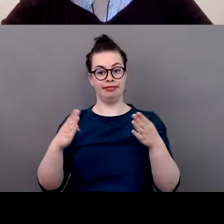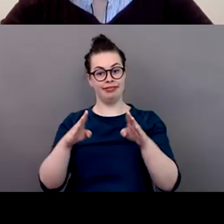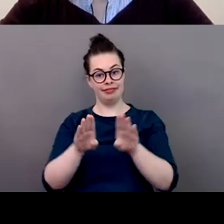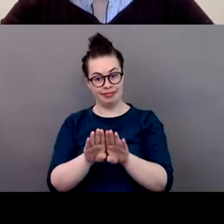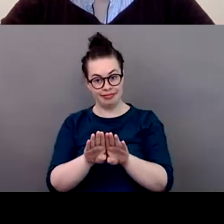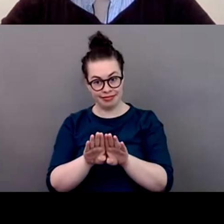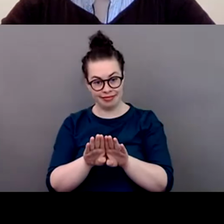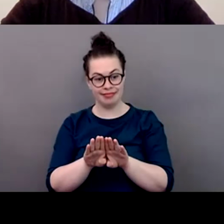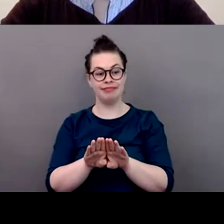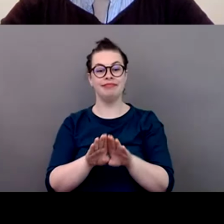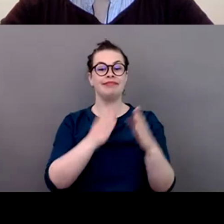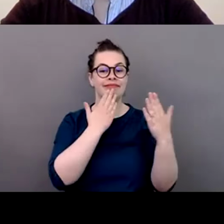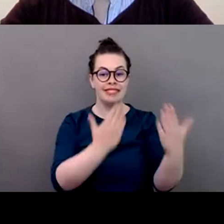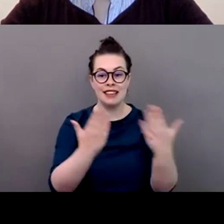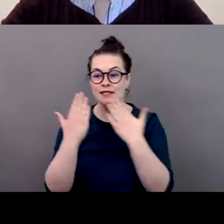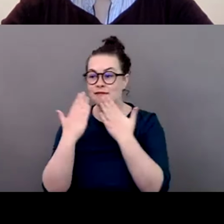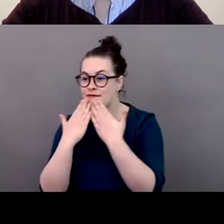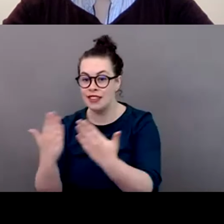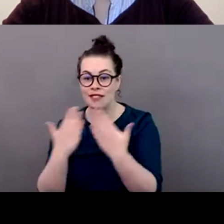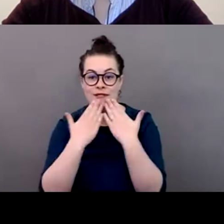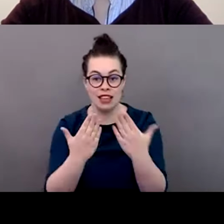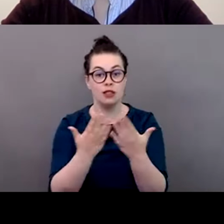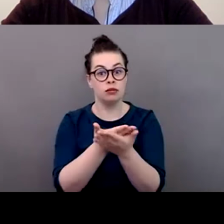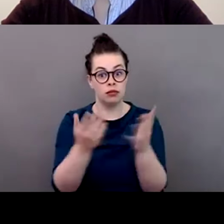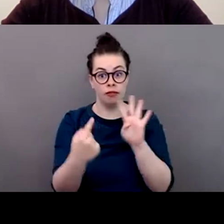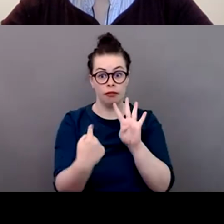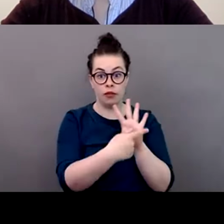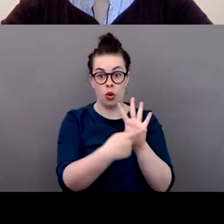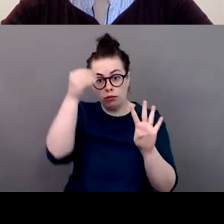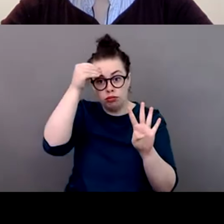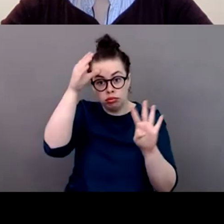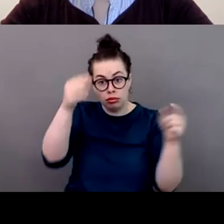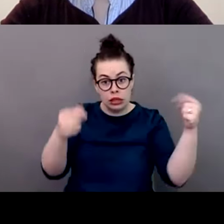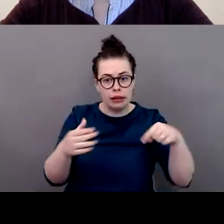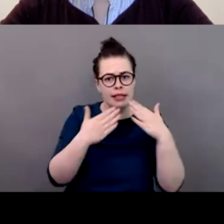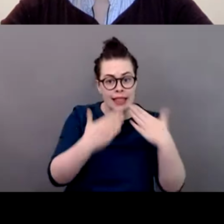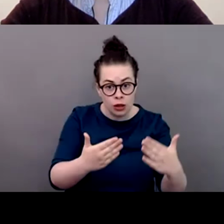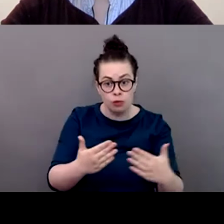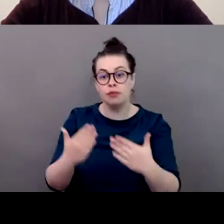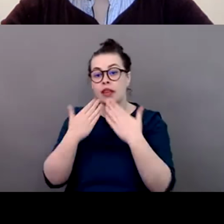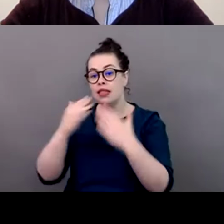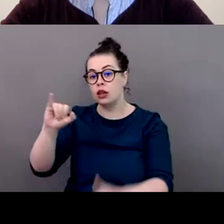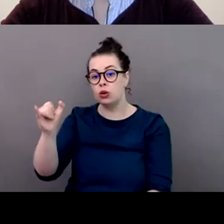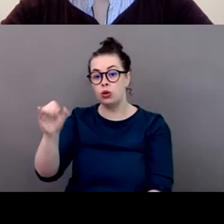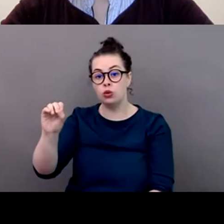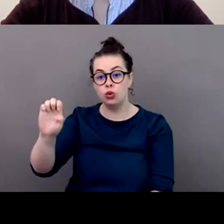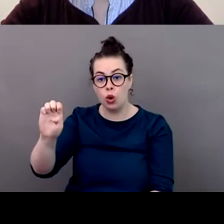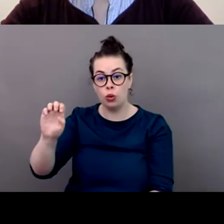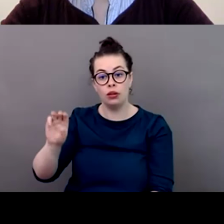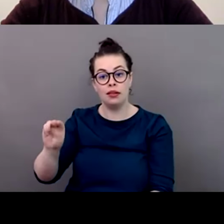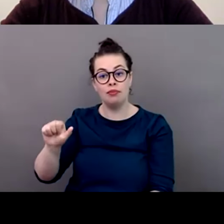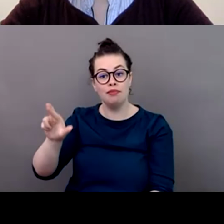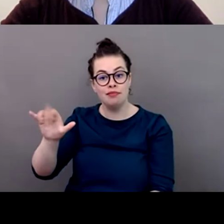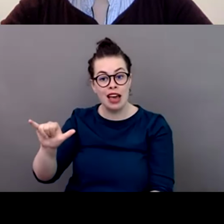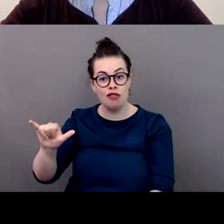thank you very much for all the panelists today. And thanks to Joe and Mary for organizing the event. And also